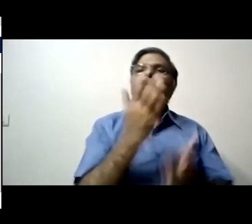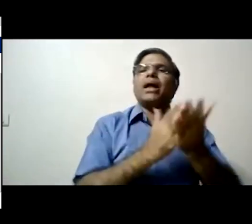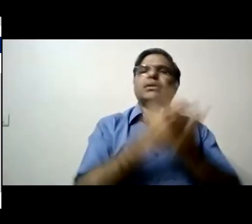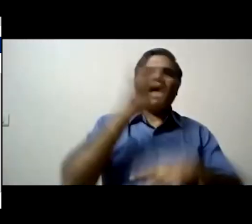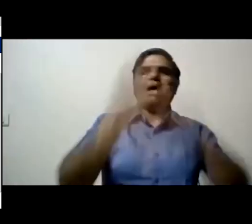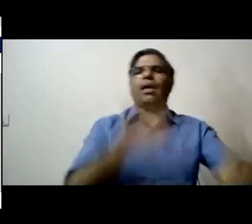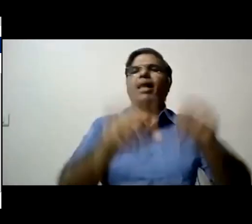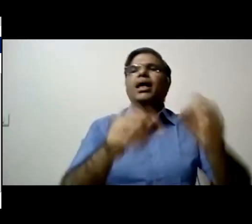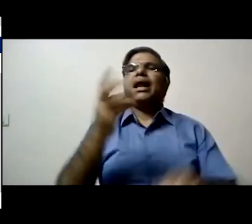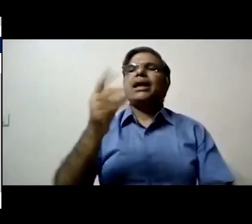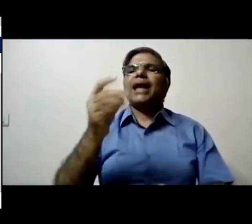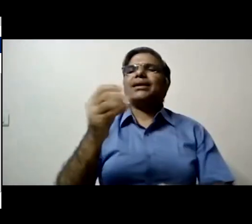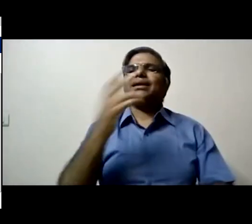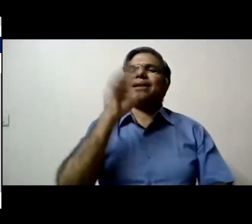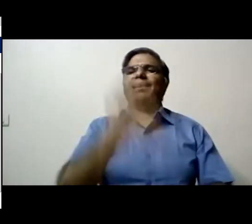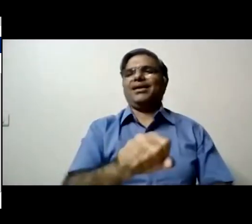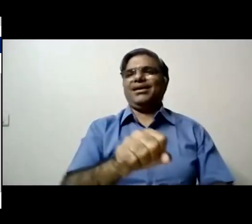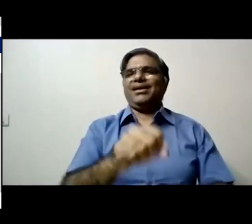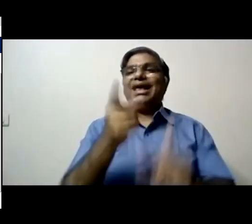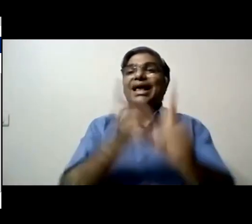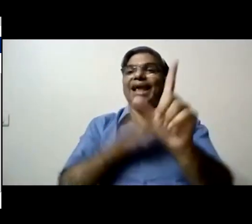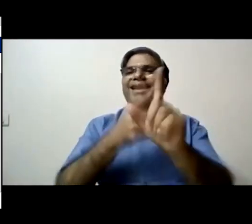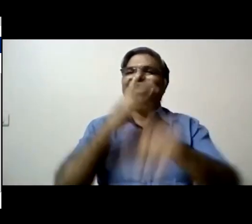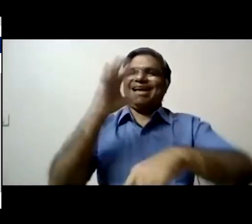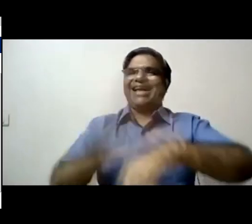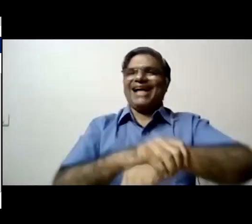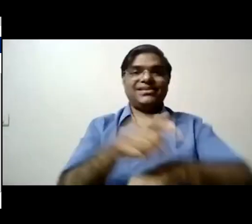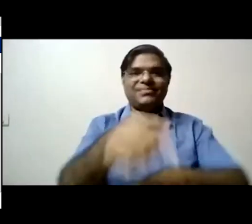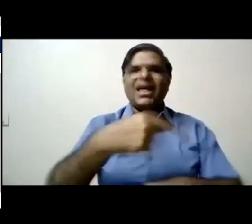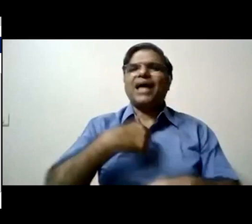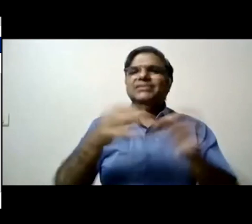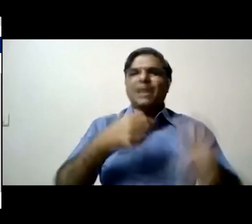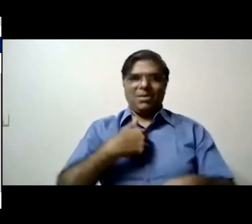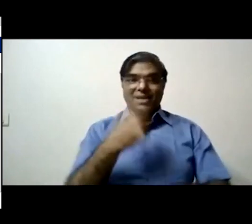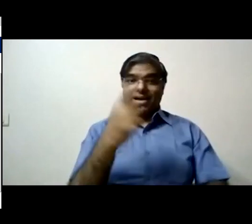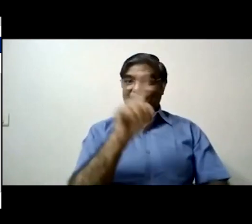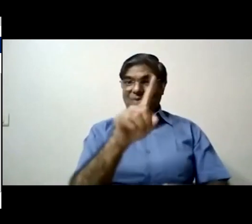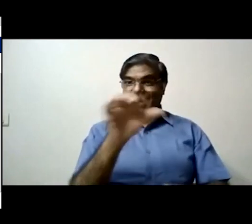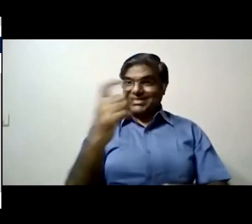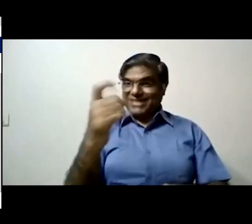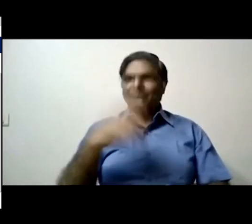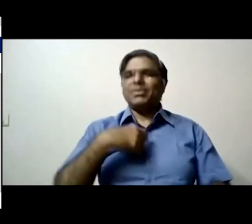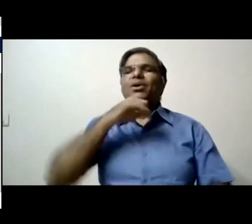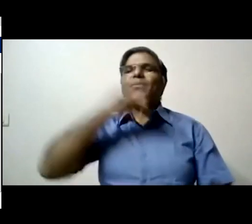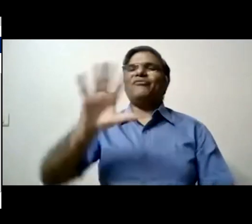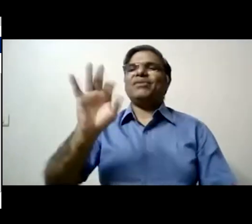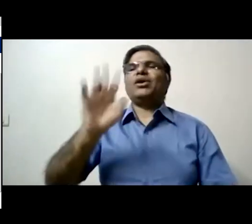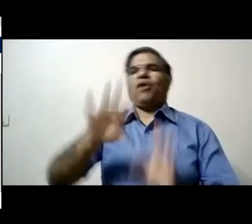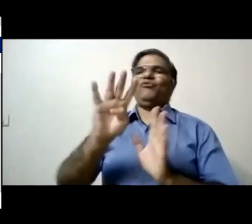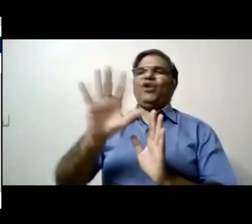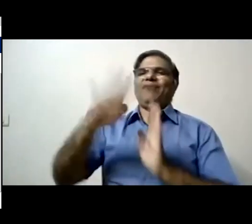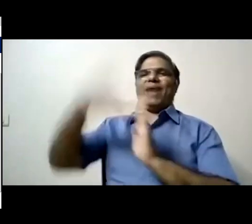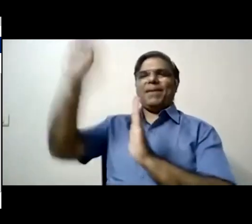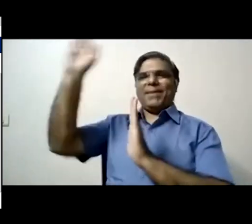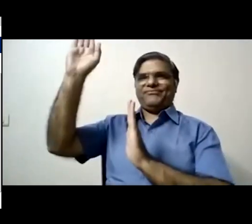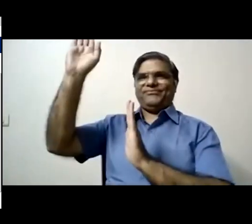And people who are from 18 to 44 years age, they can get vaccination. So